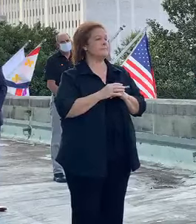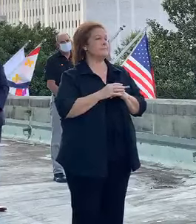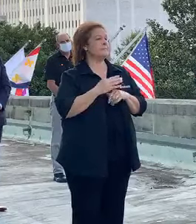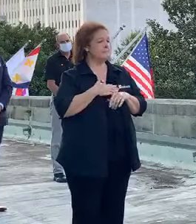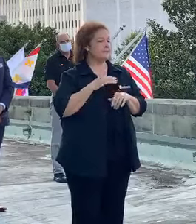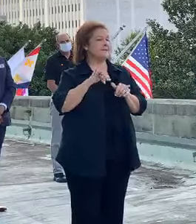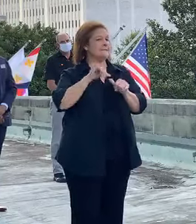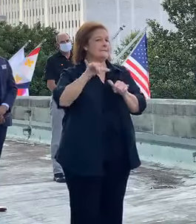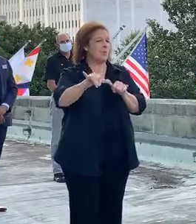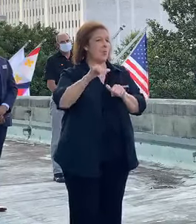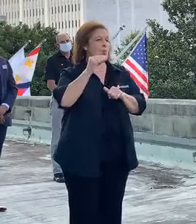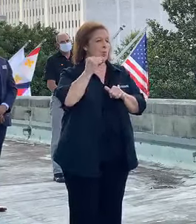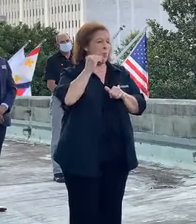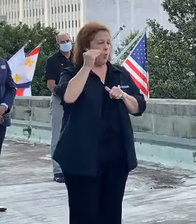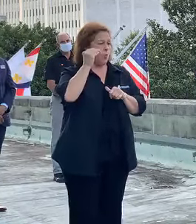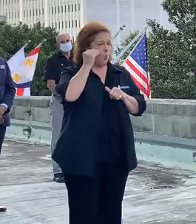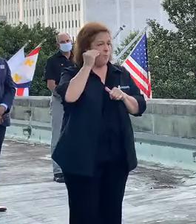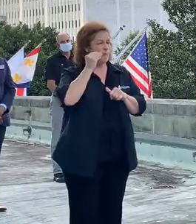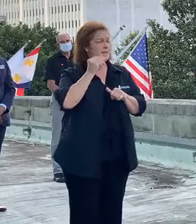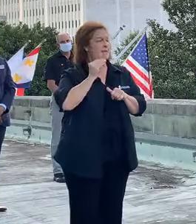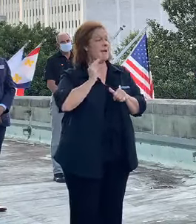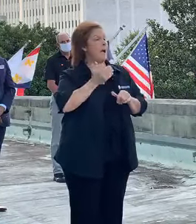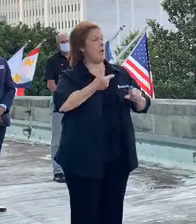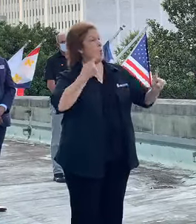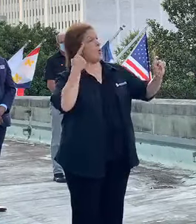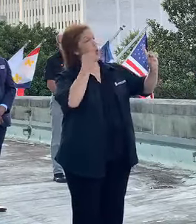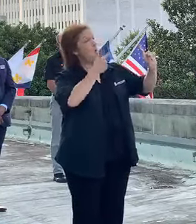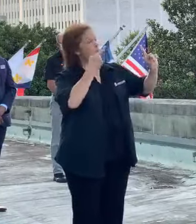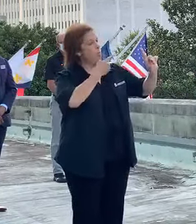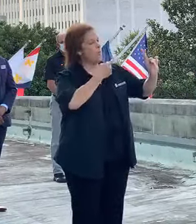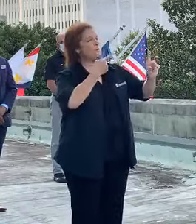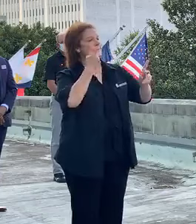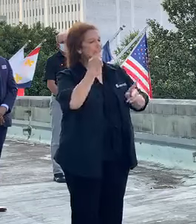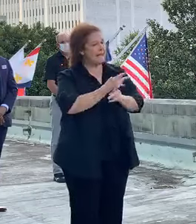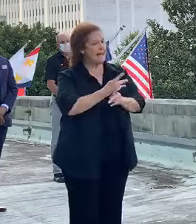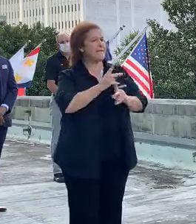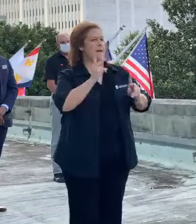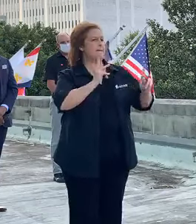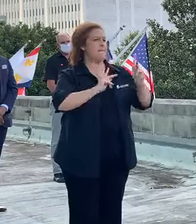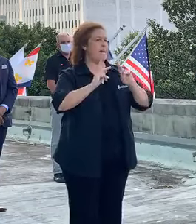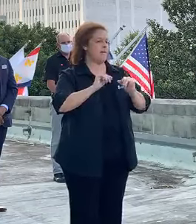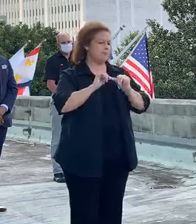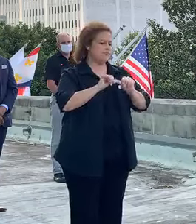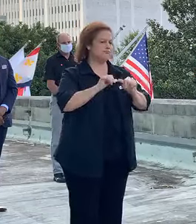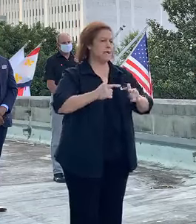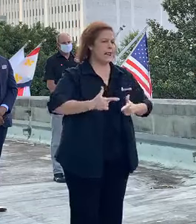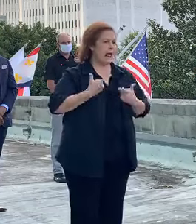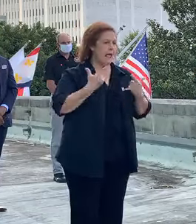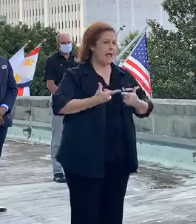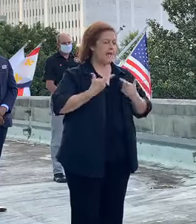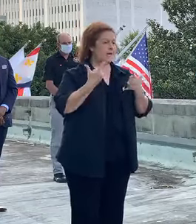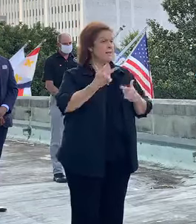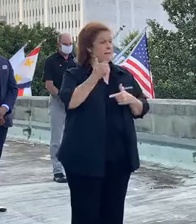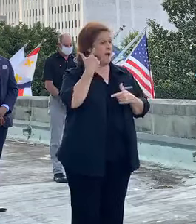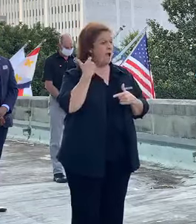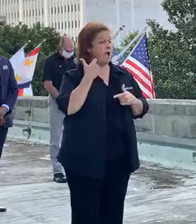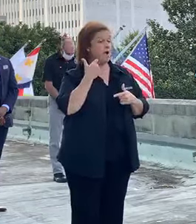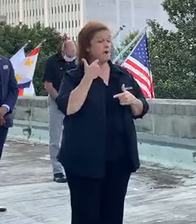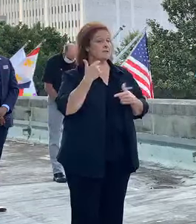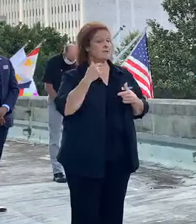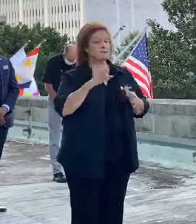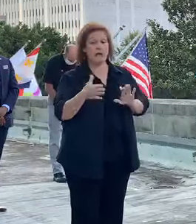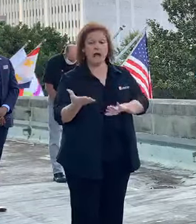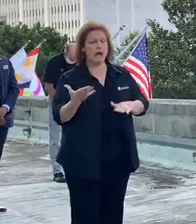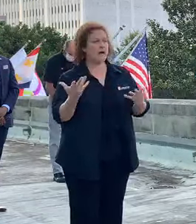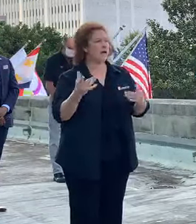Stay at home. And our whole goal here is to keep people alive. Because once we've lost them, we cannot get